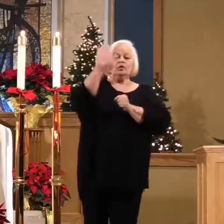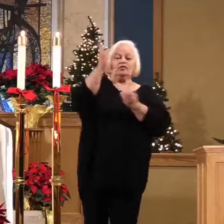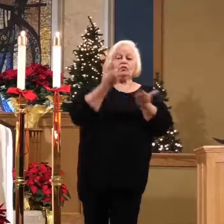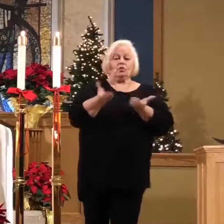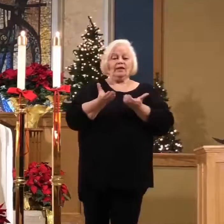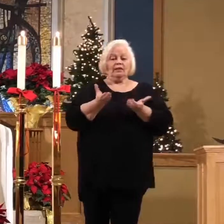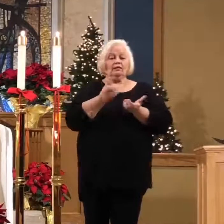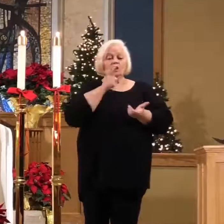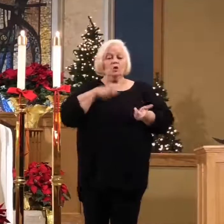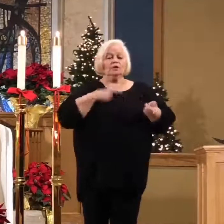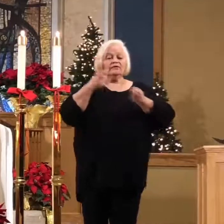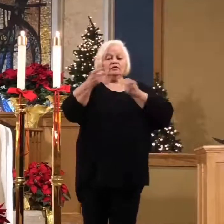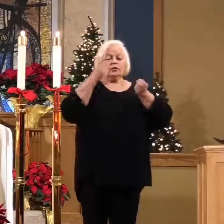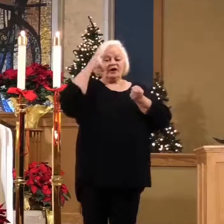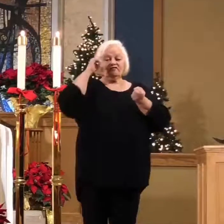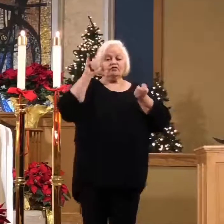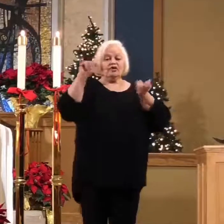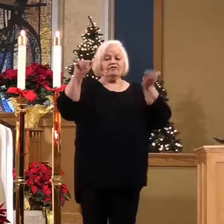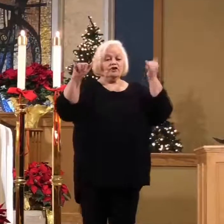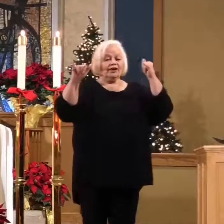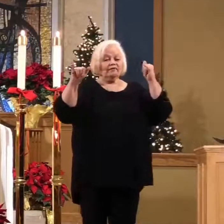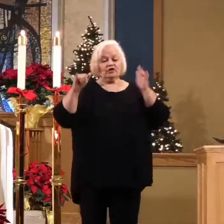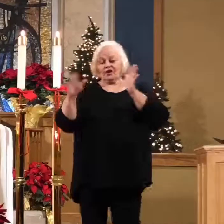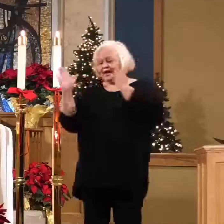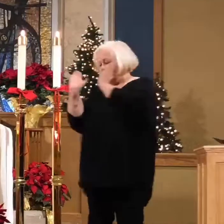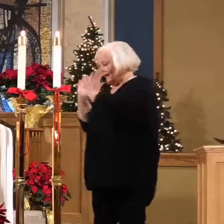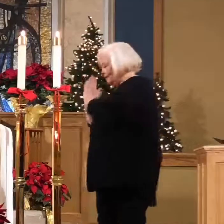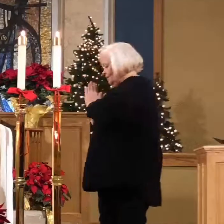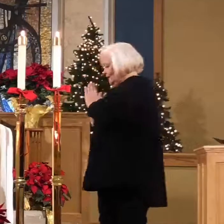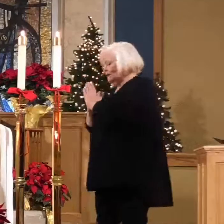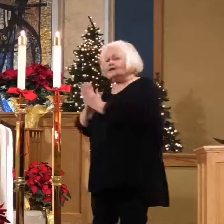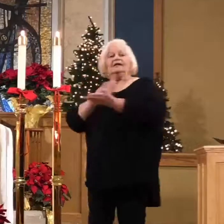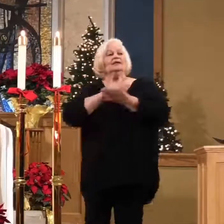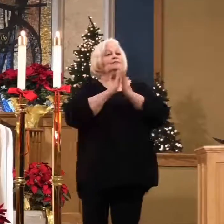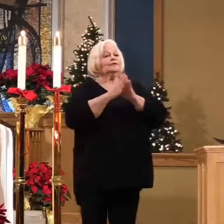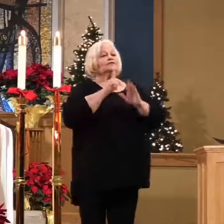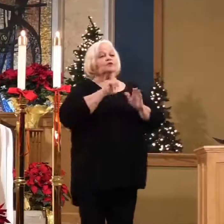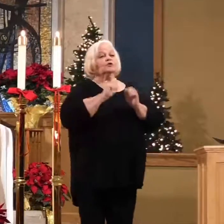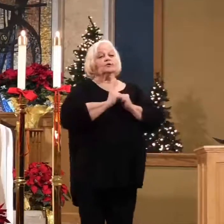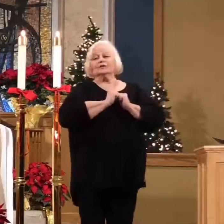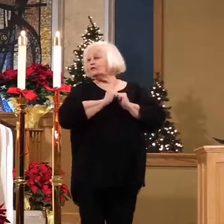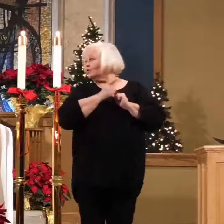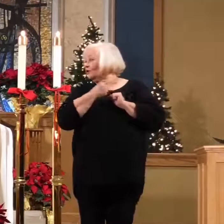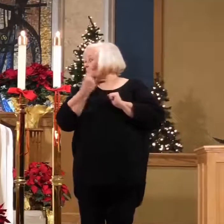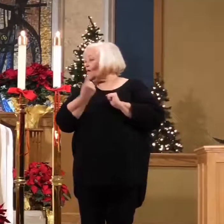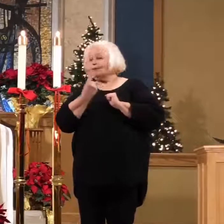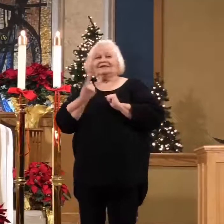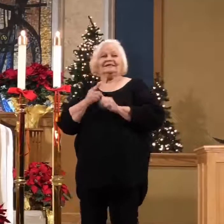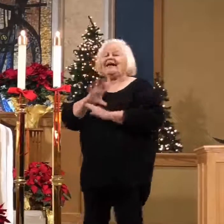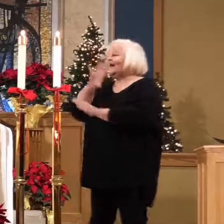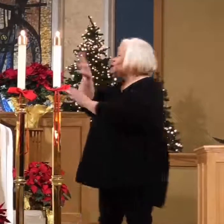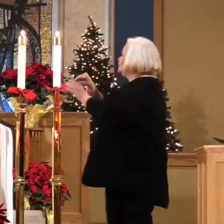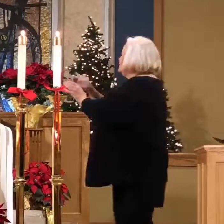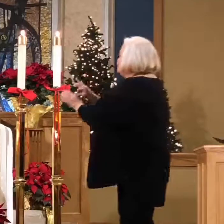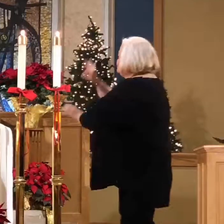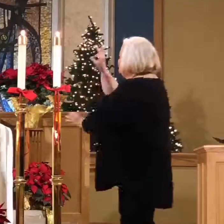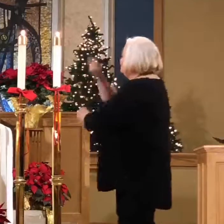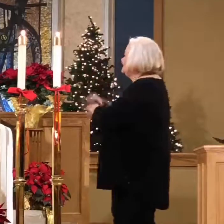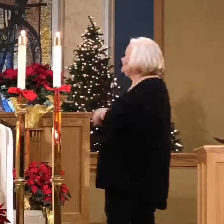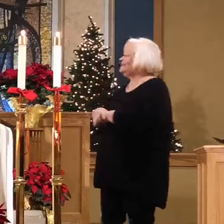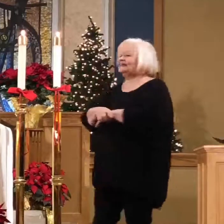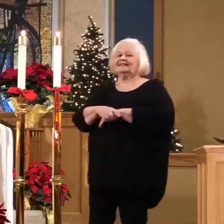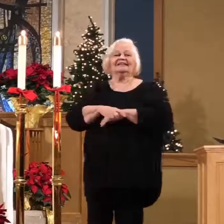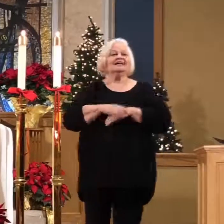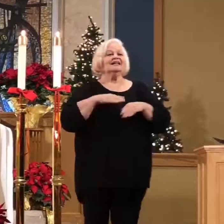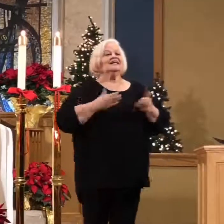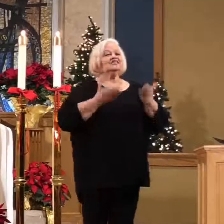who live and reign forever and ever. Amen. The peace of the Lord. be with you always. And with your spirit, Father.